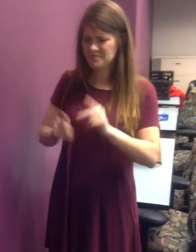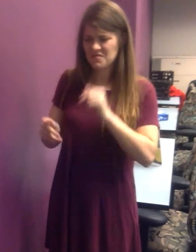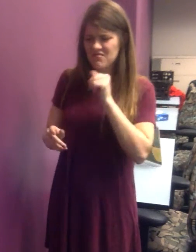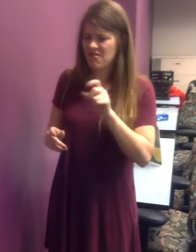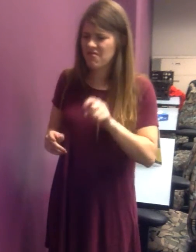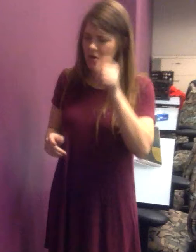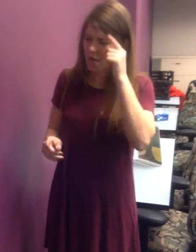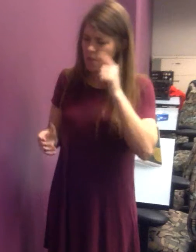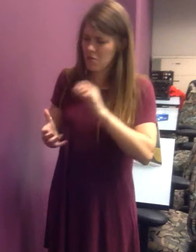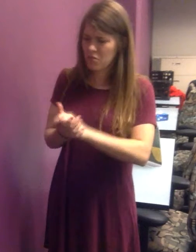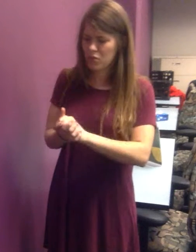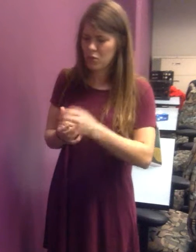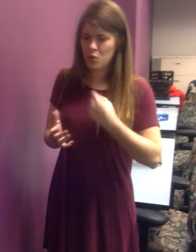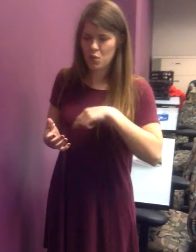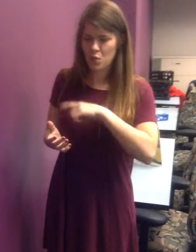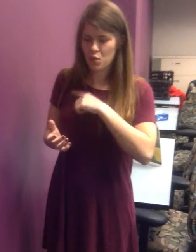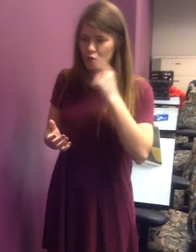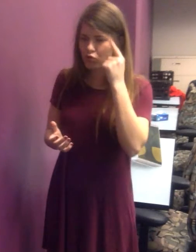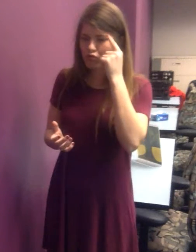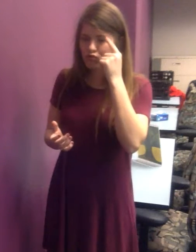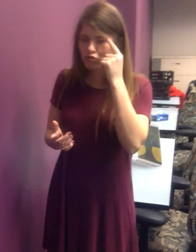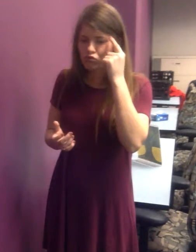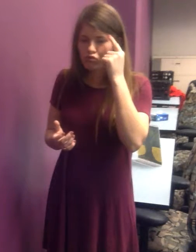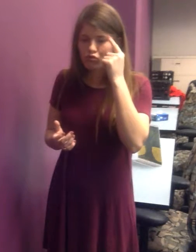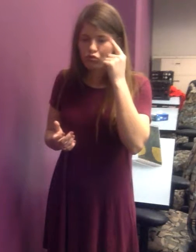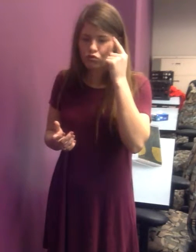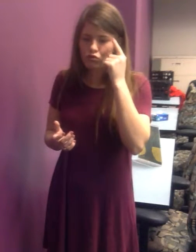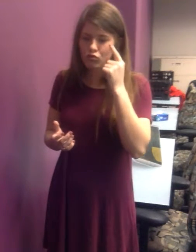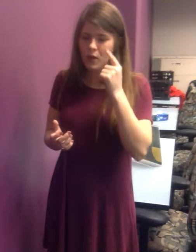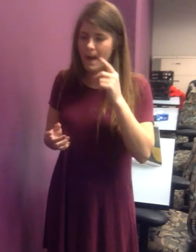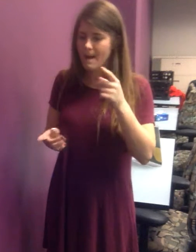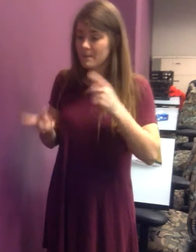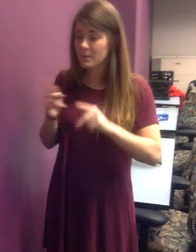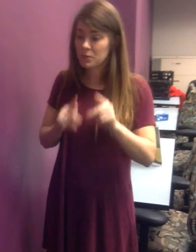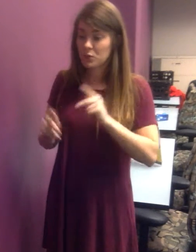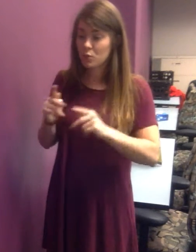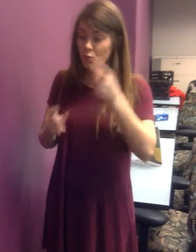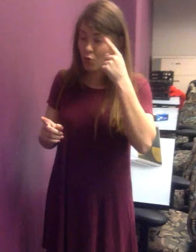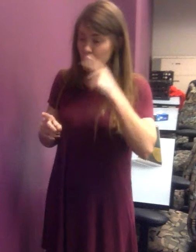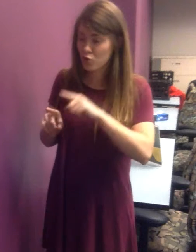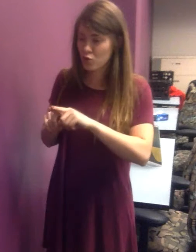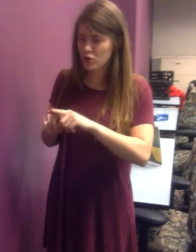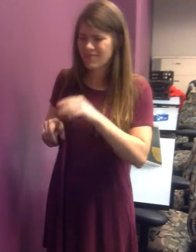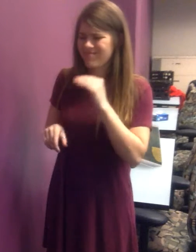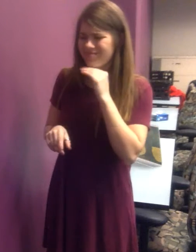phony. We believed that the so-called global warming consensus was not based on science, but was